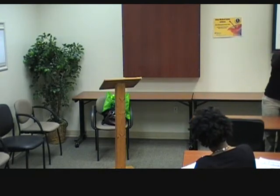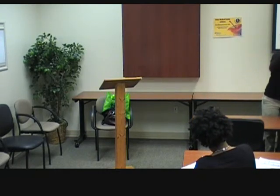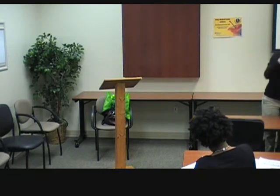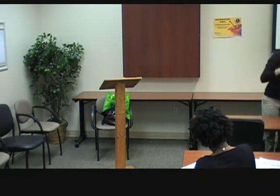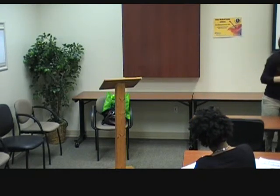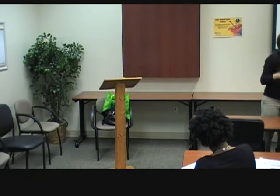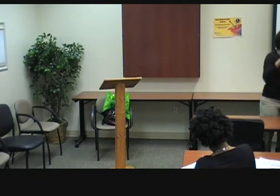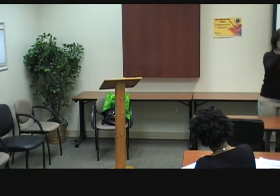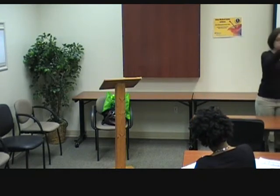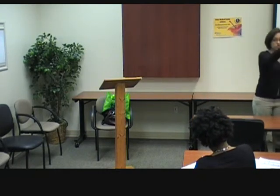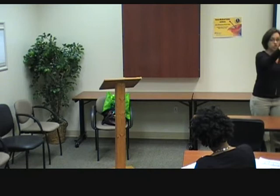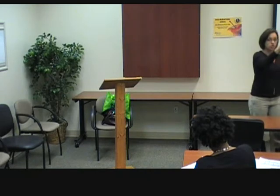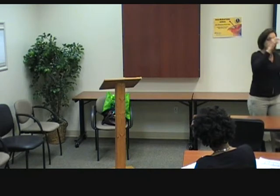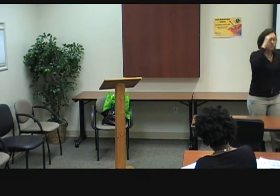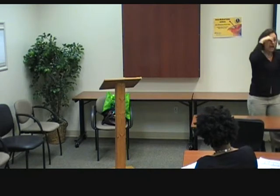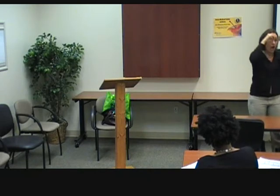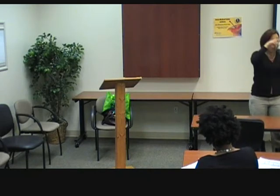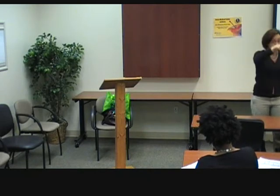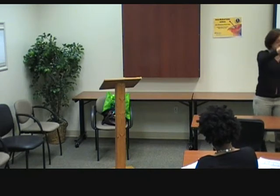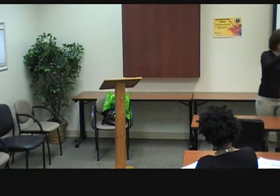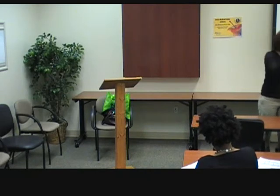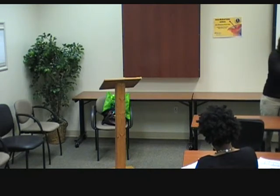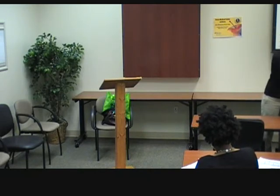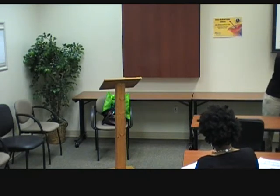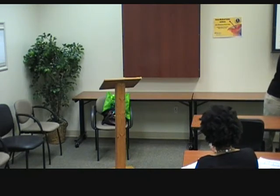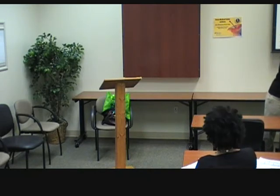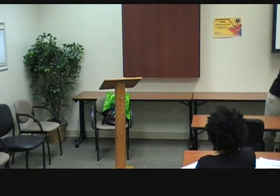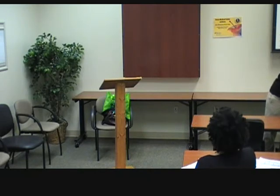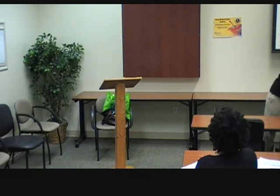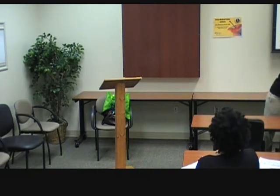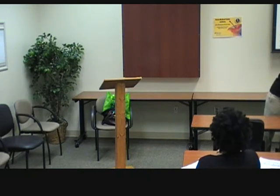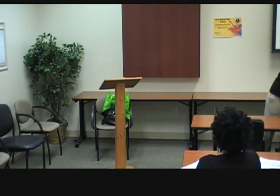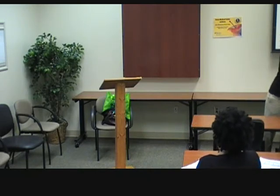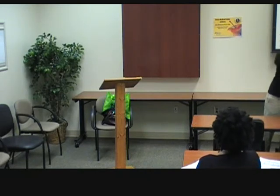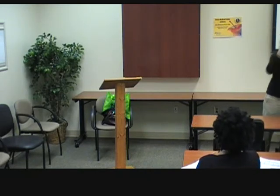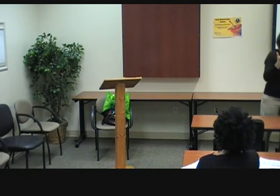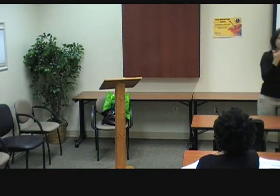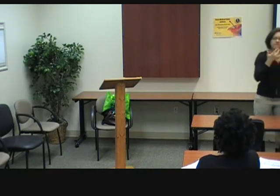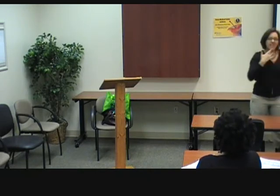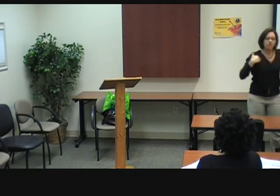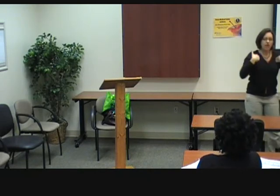Oh, yeah.